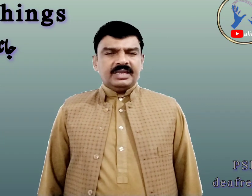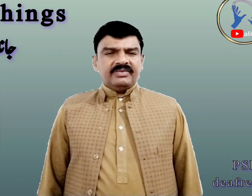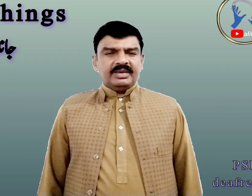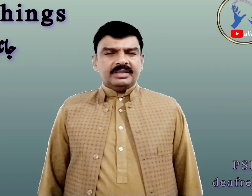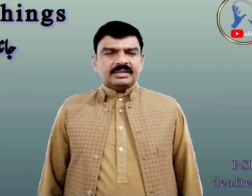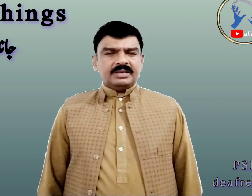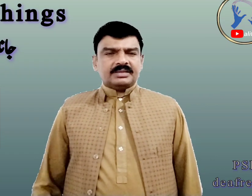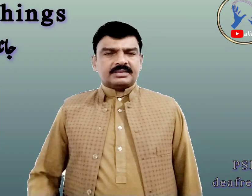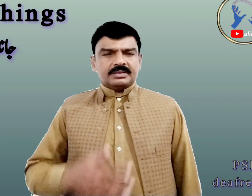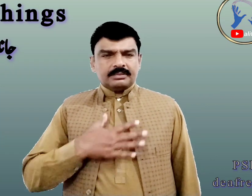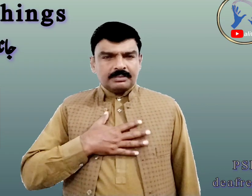living things,